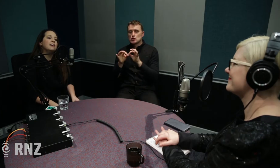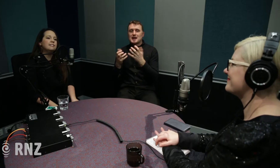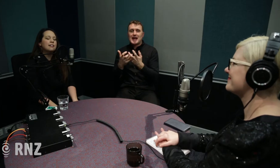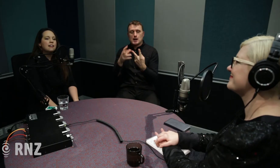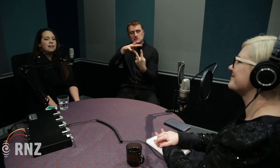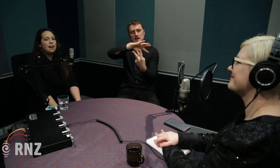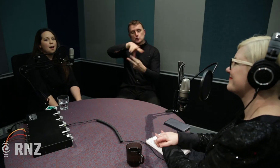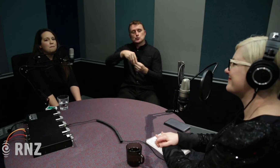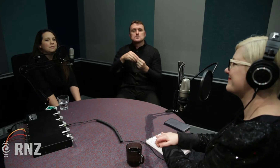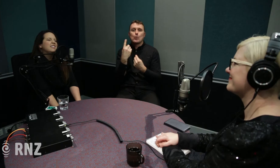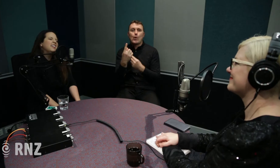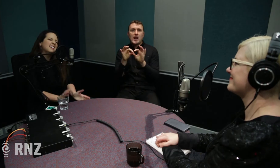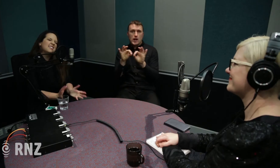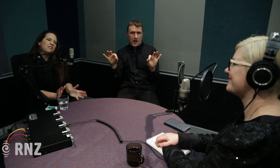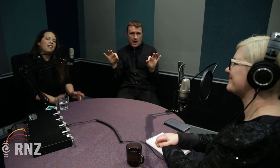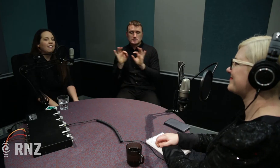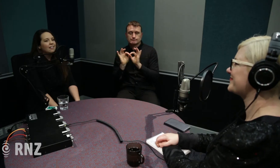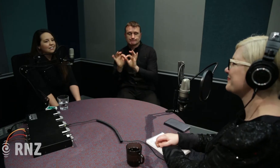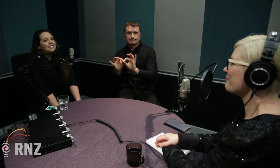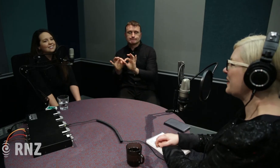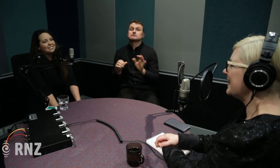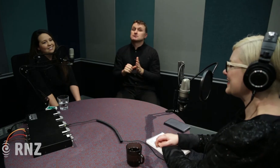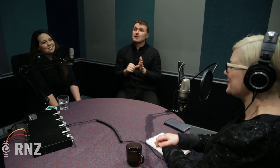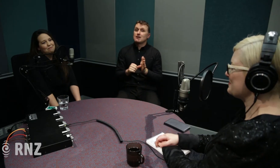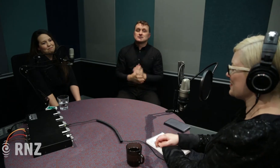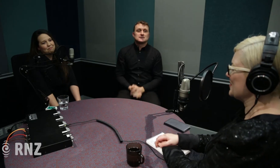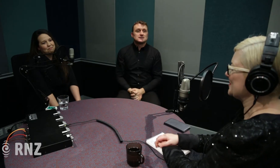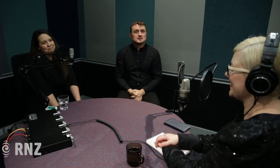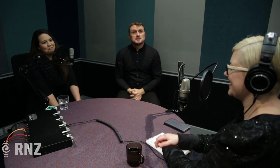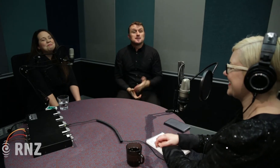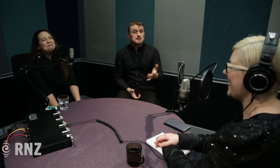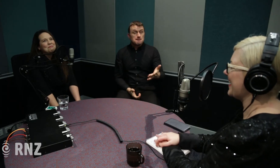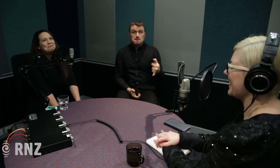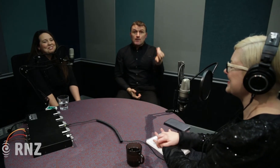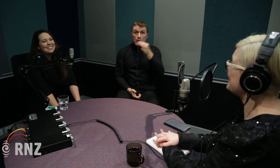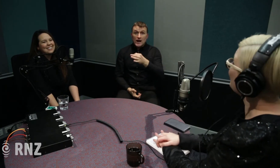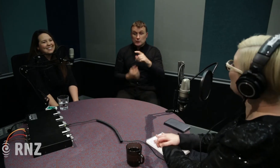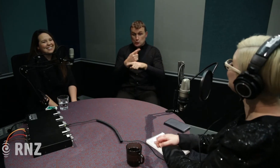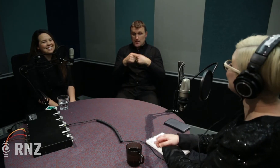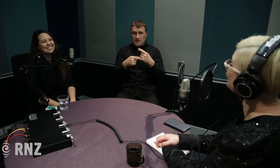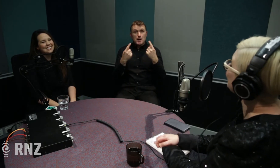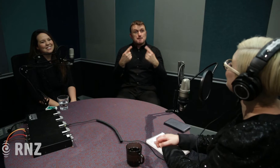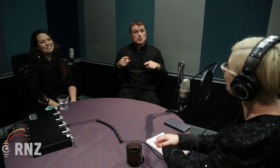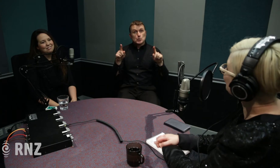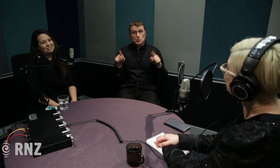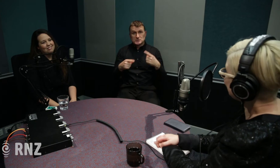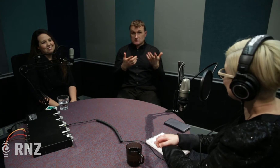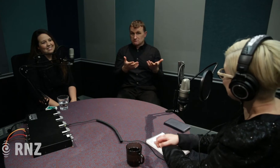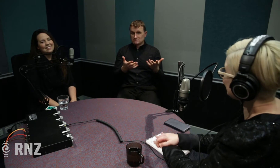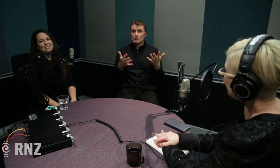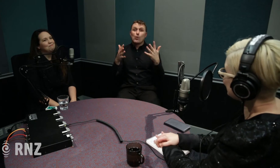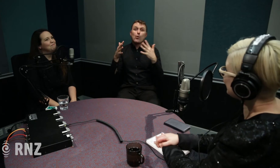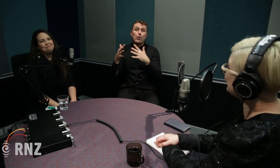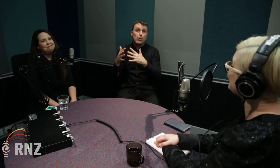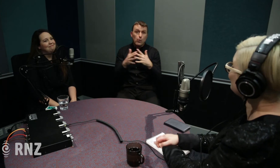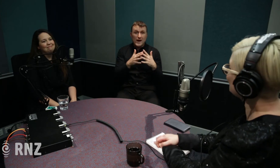character's lines. Stuff like that. Let's talk about the music. It's not West Side Story is not easy,